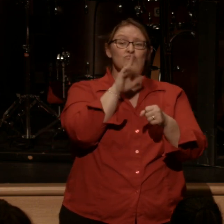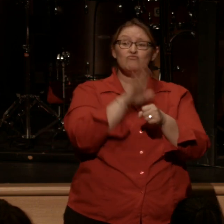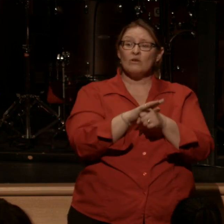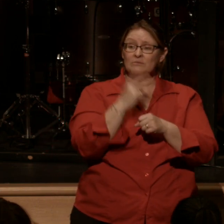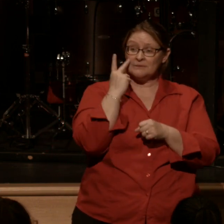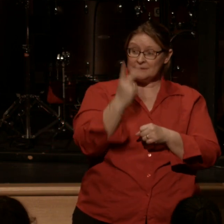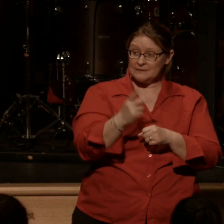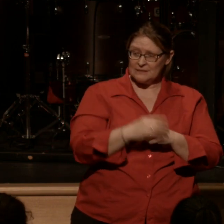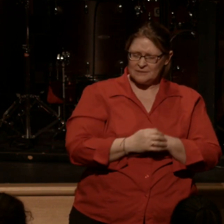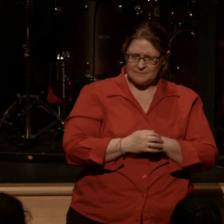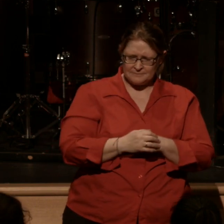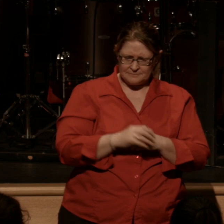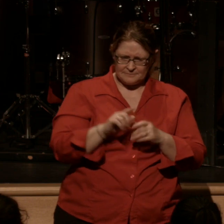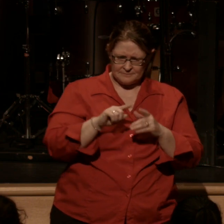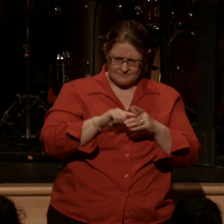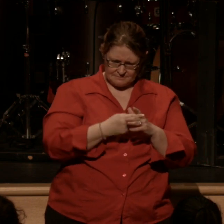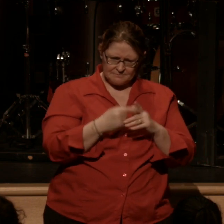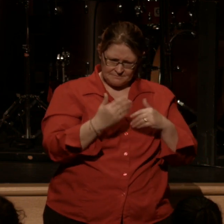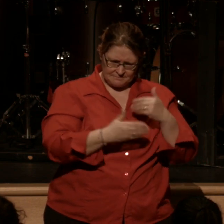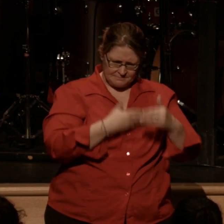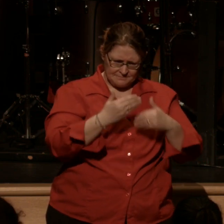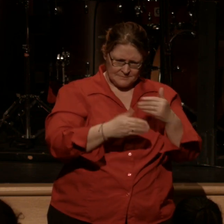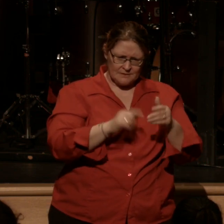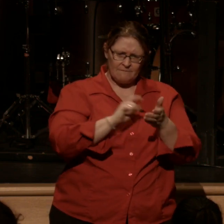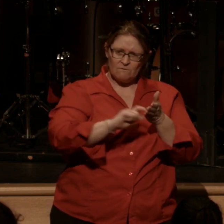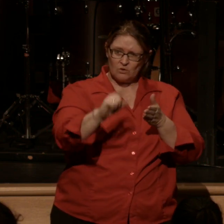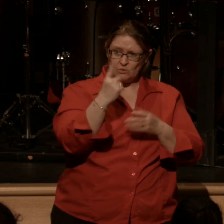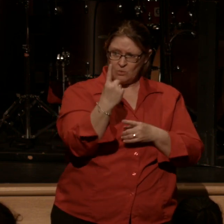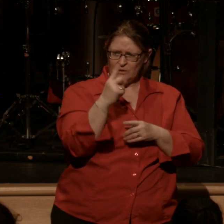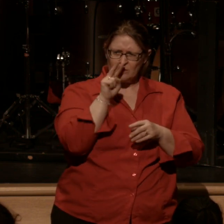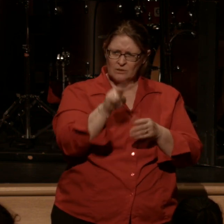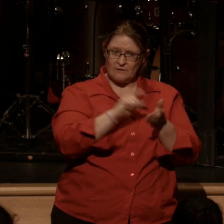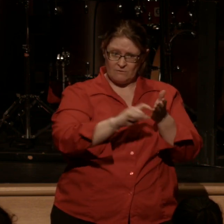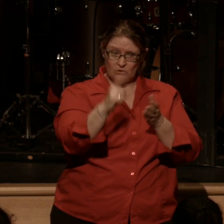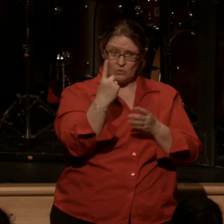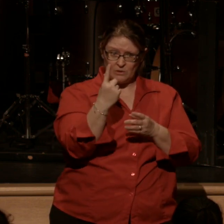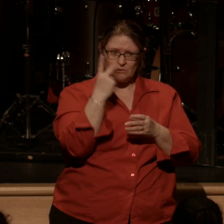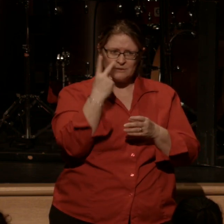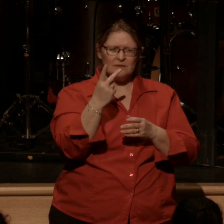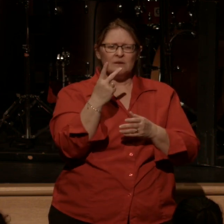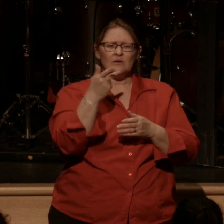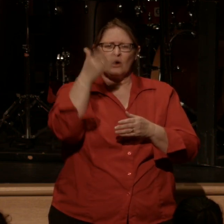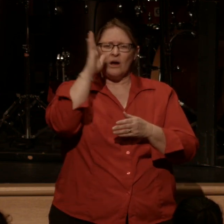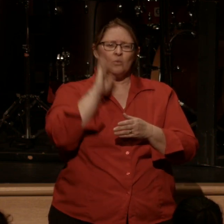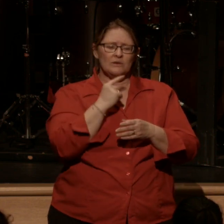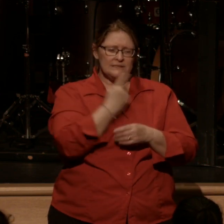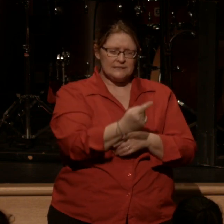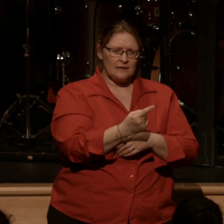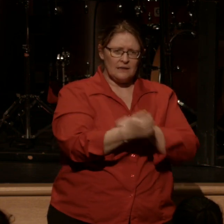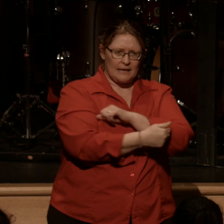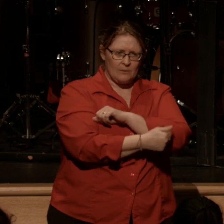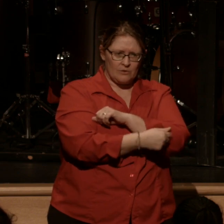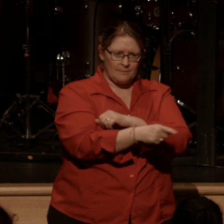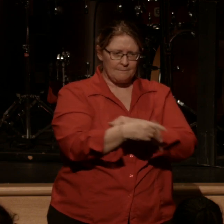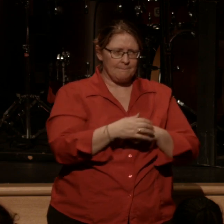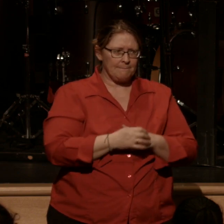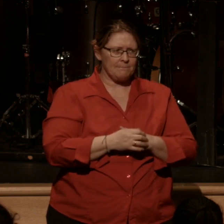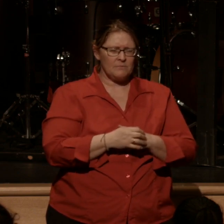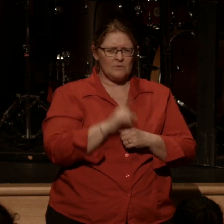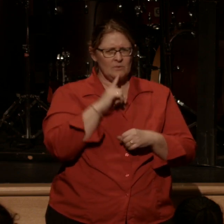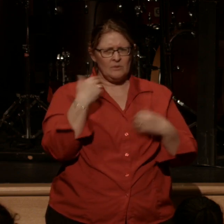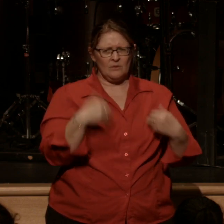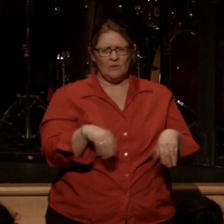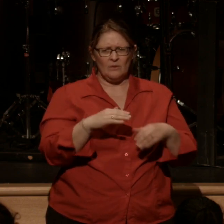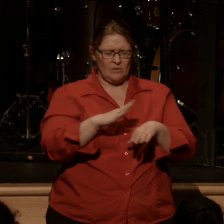promise we see start to happen is in verse 1. So if you look in verse 1, we're going to see what God is going to tell Abram. This is an